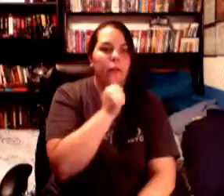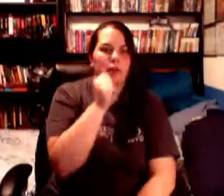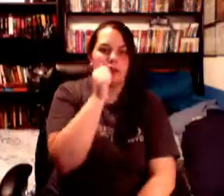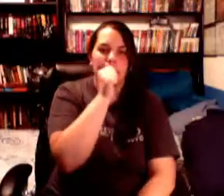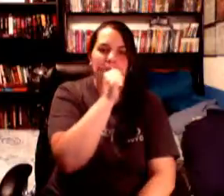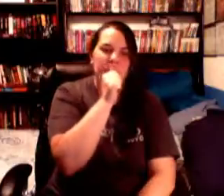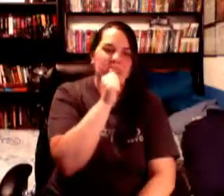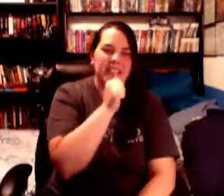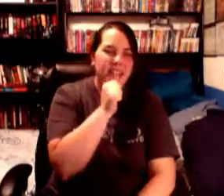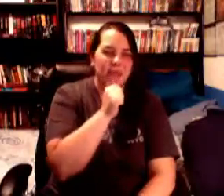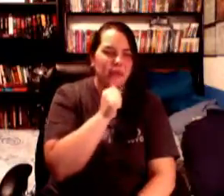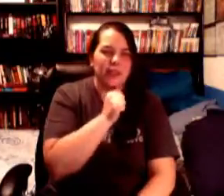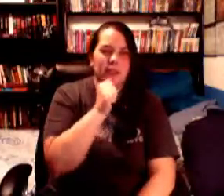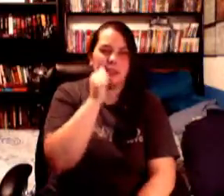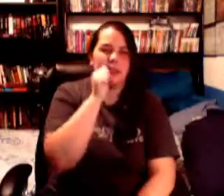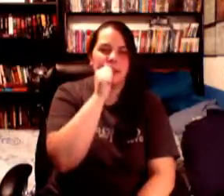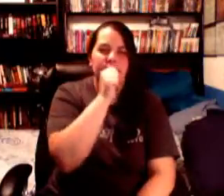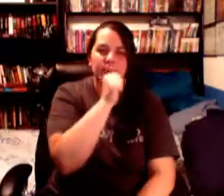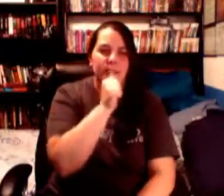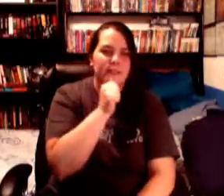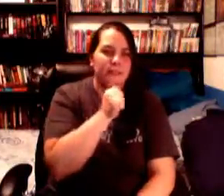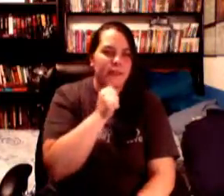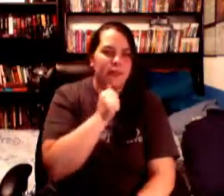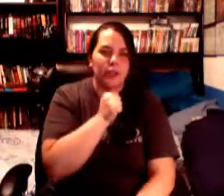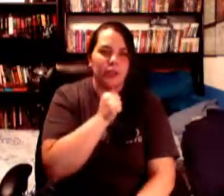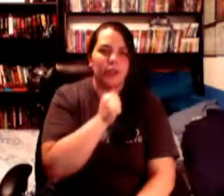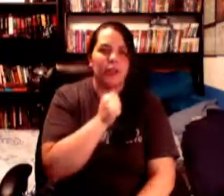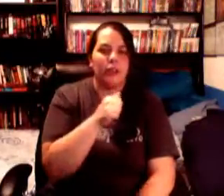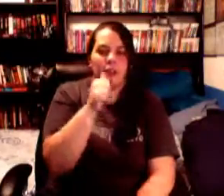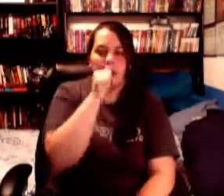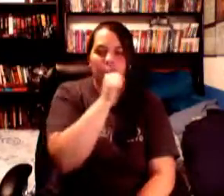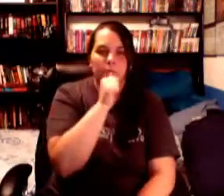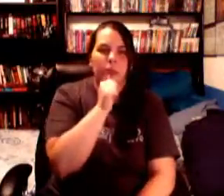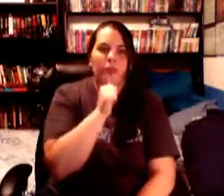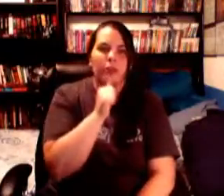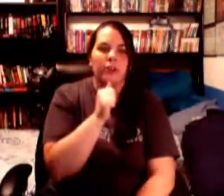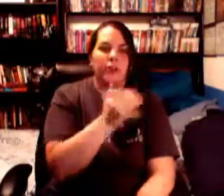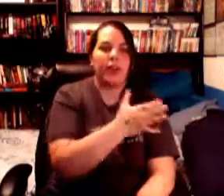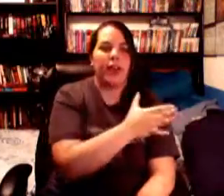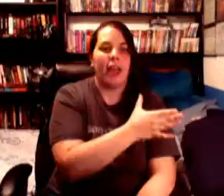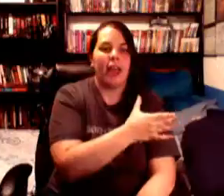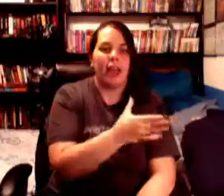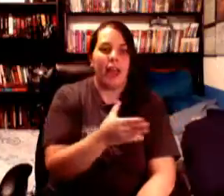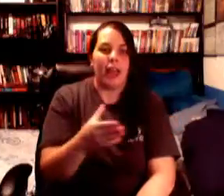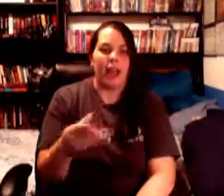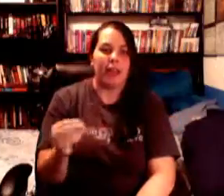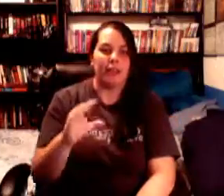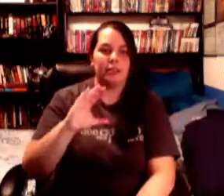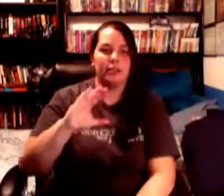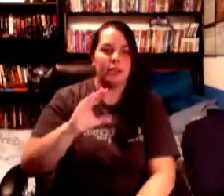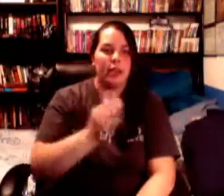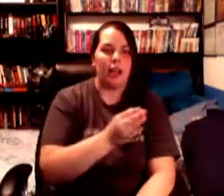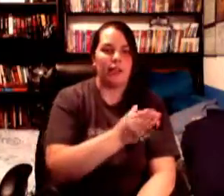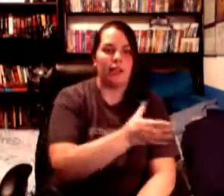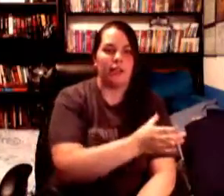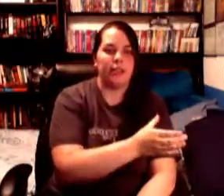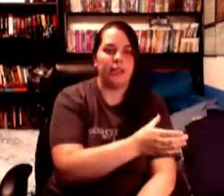forth. Suffered, suffered, suffered, and is like a C